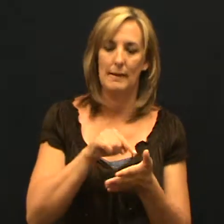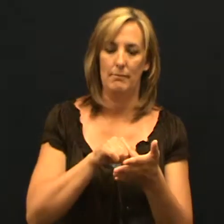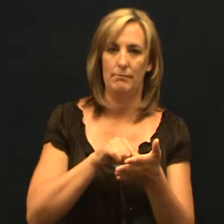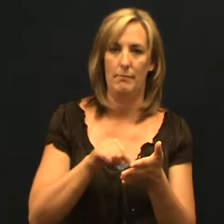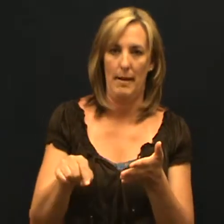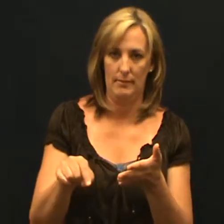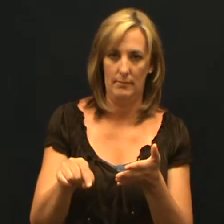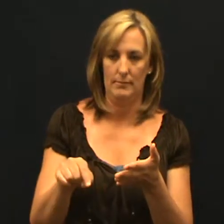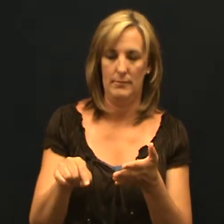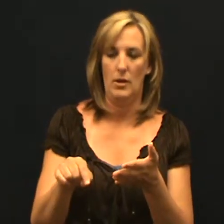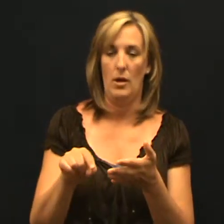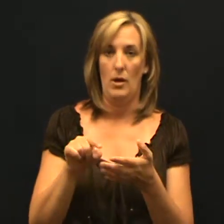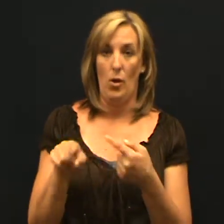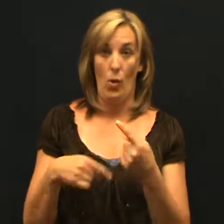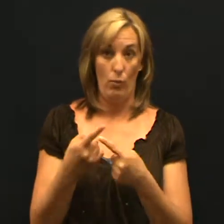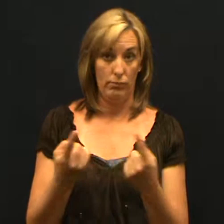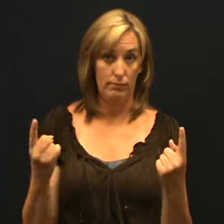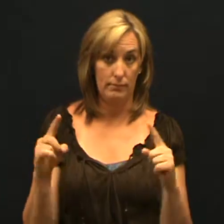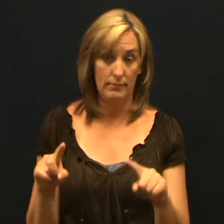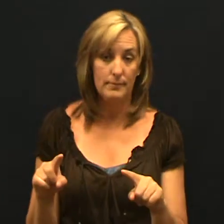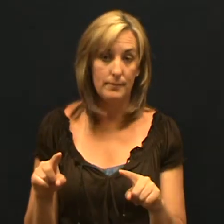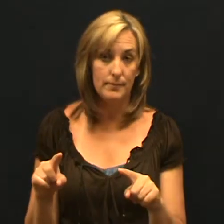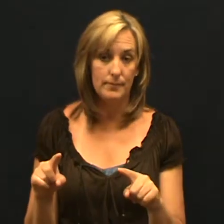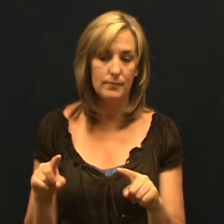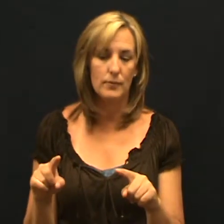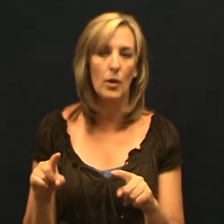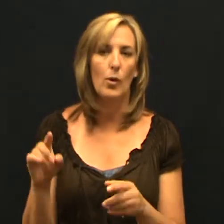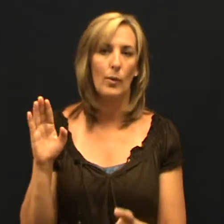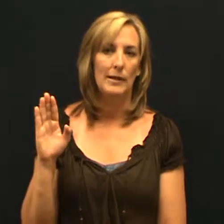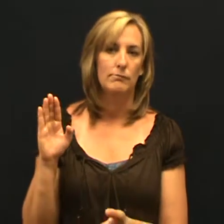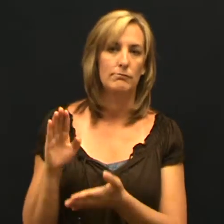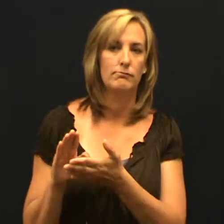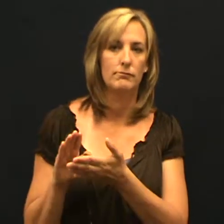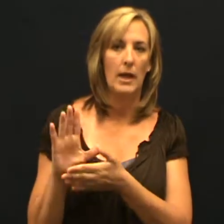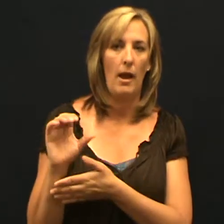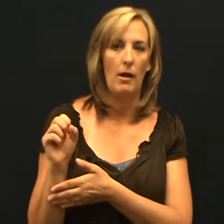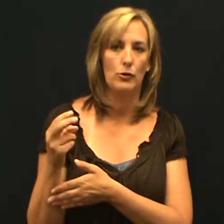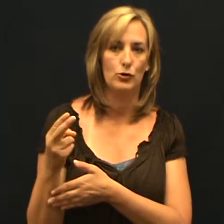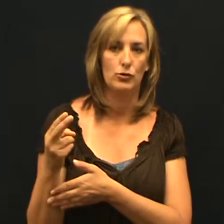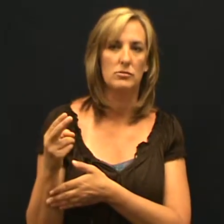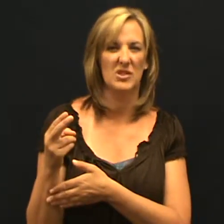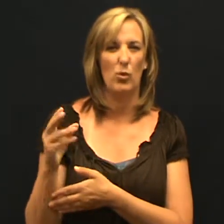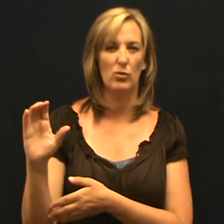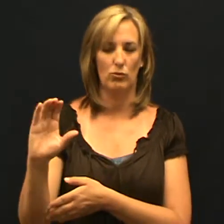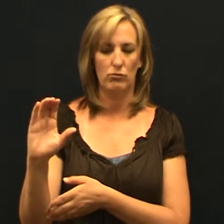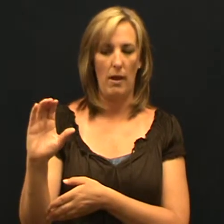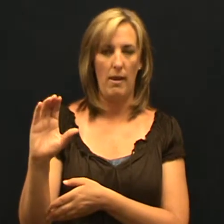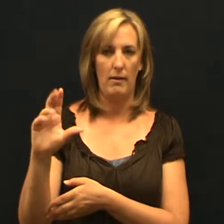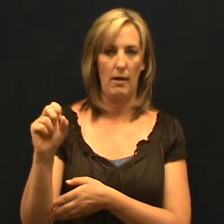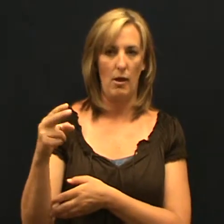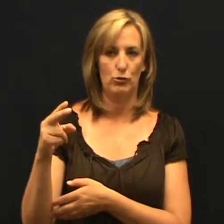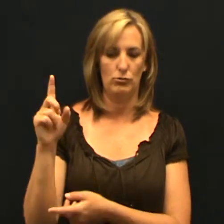And when we do that, we decrease cash. In other words, we credit cash for the amount of dividend, and then